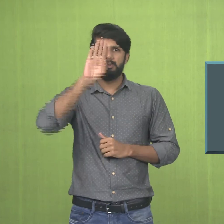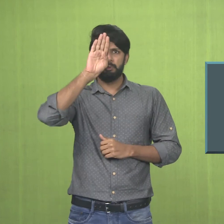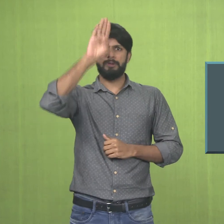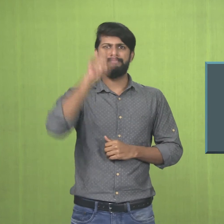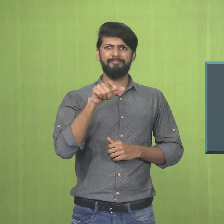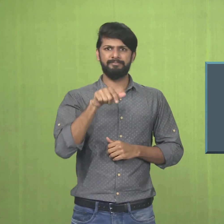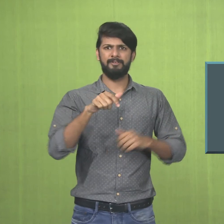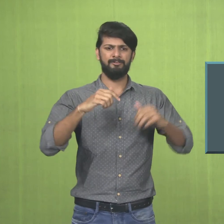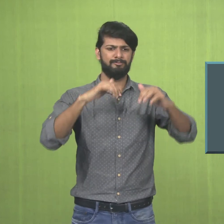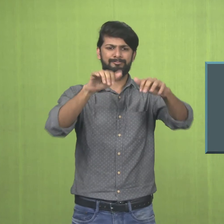Courtly,